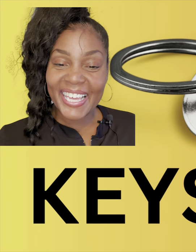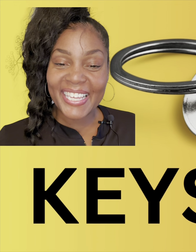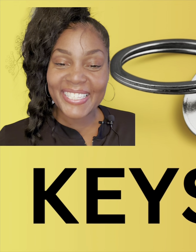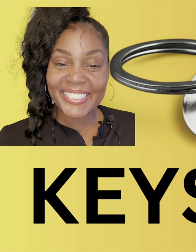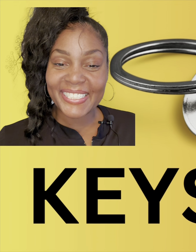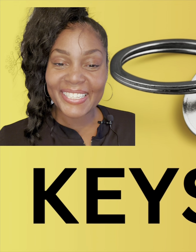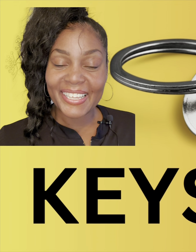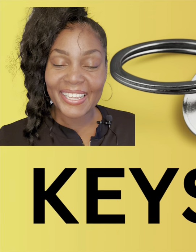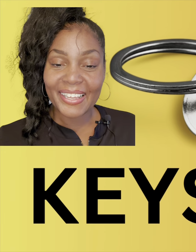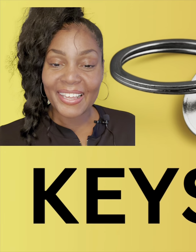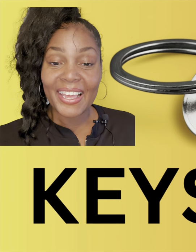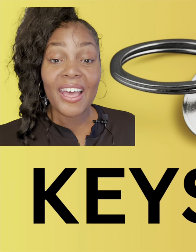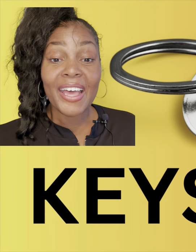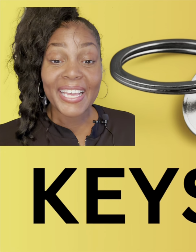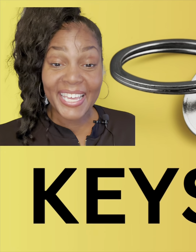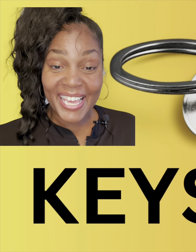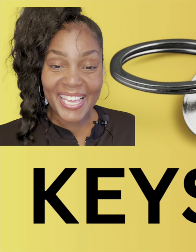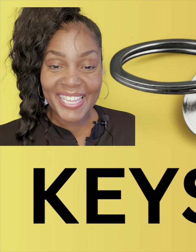Keys.